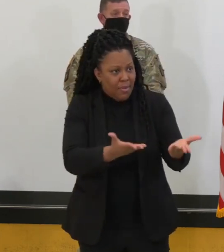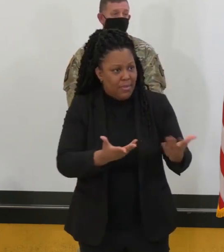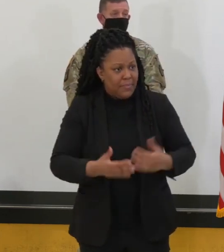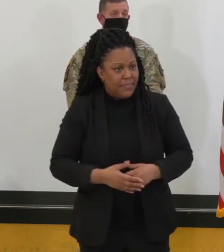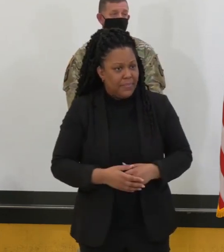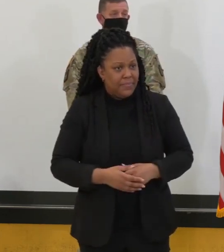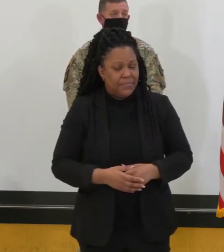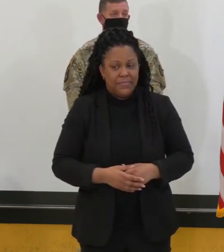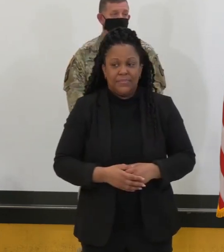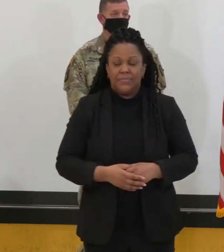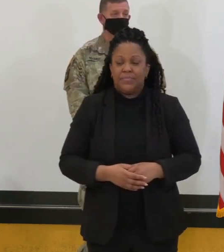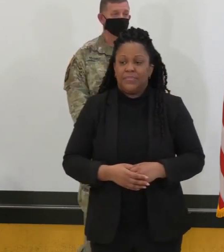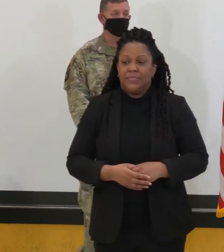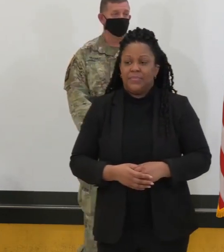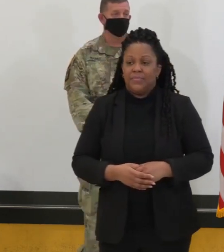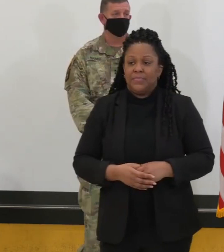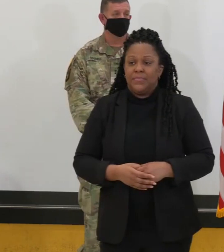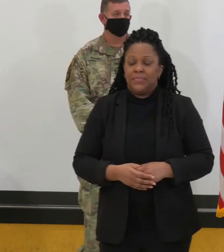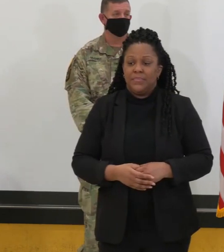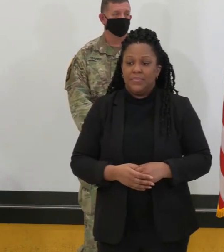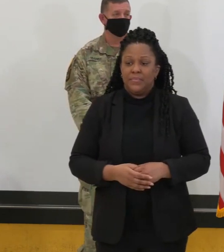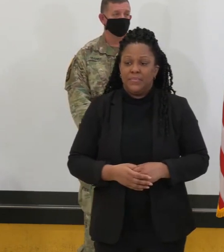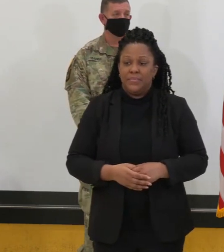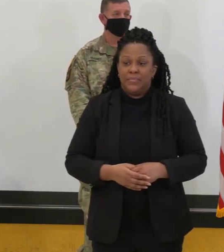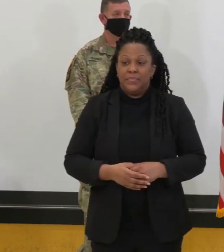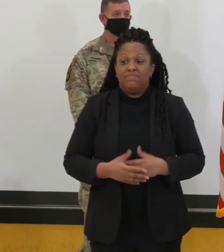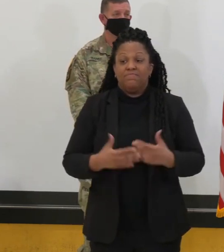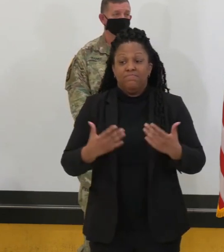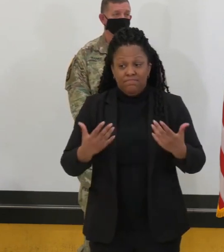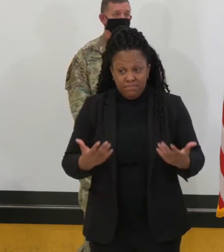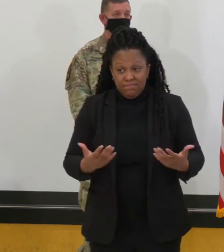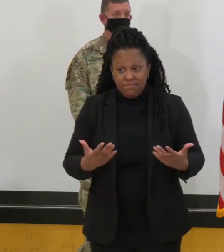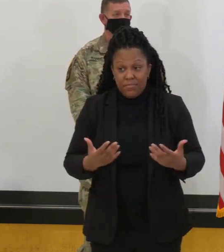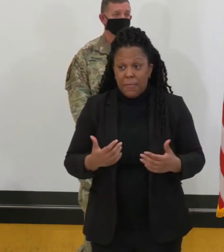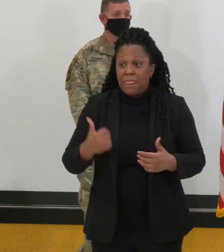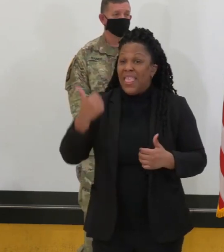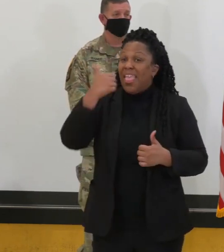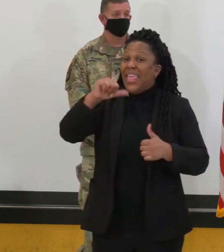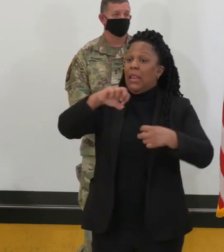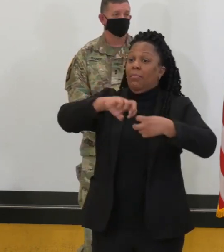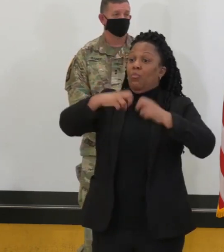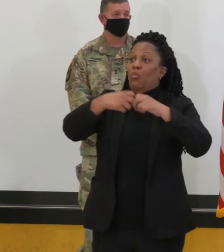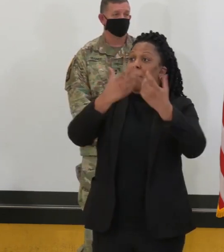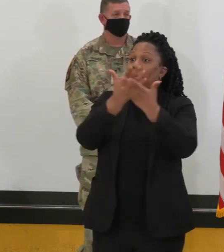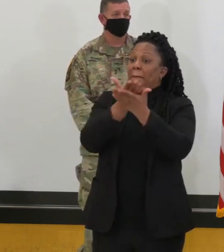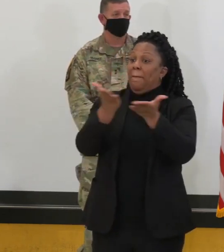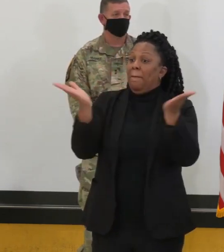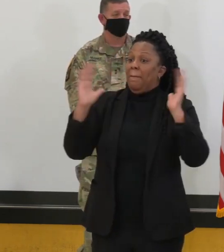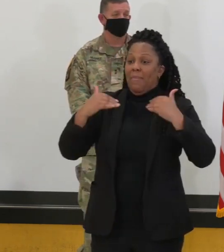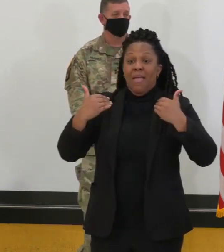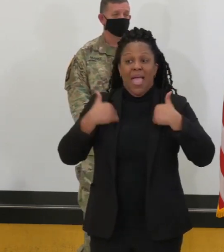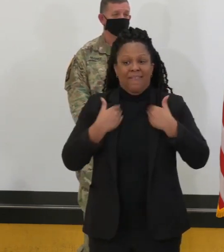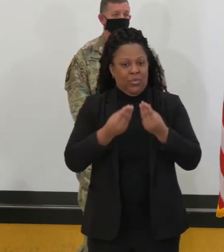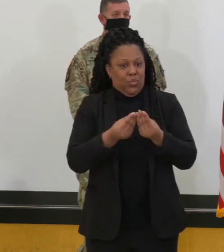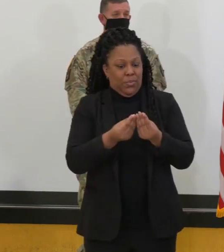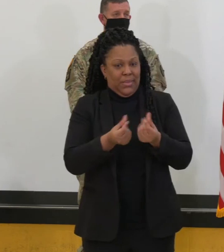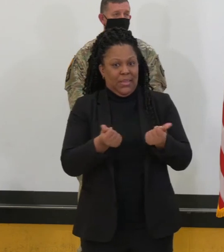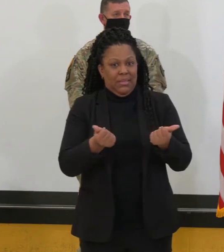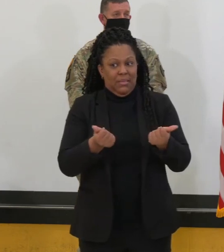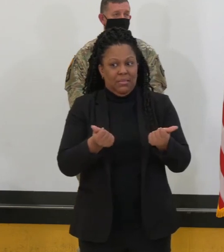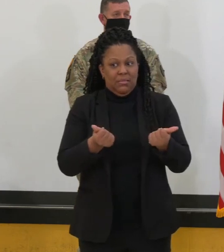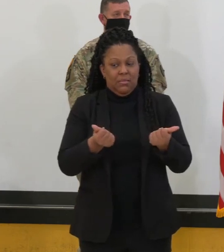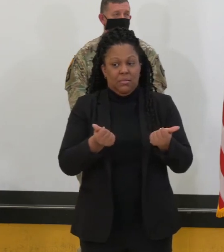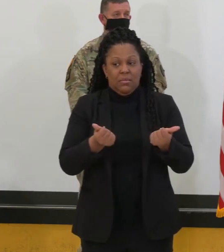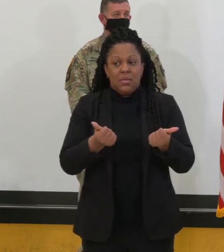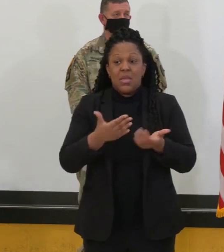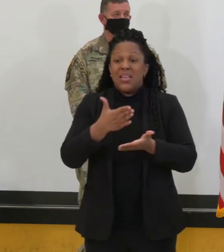There are remedies for every problem out there. Some of them we've thought through, and some of them we haven't yet acted on. I know there